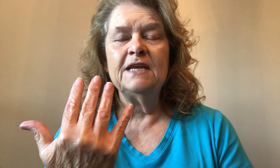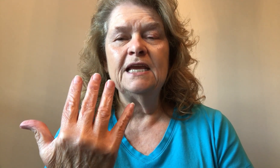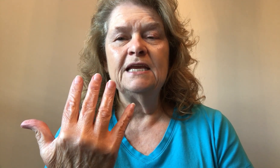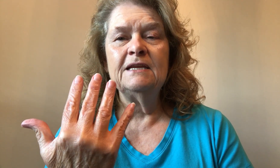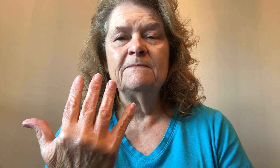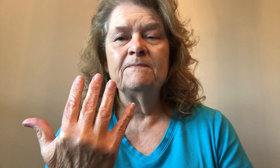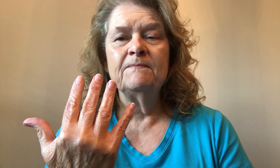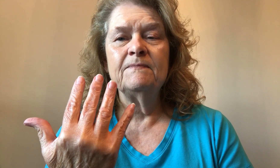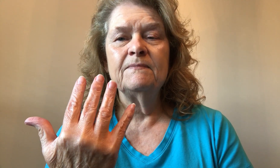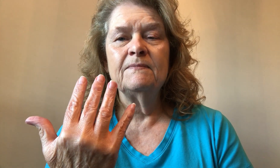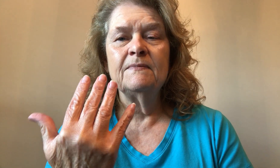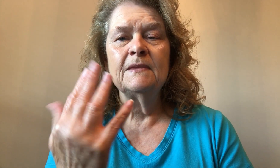15,